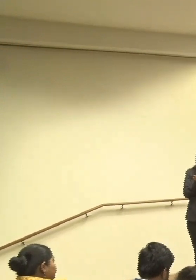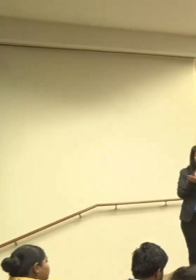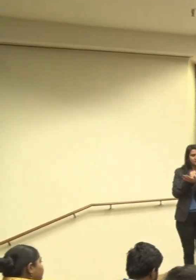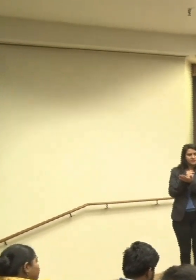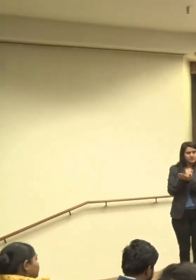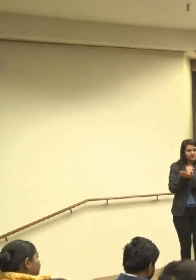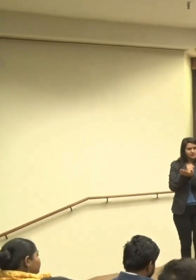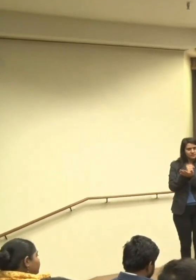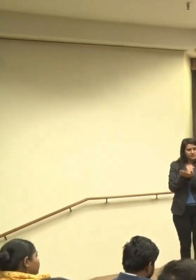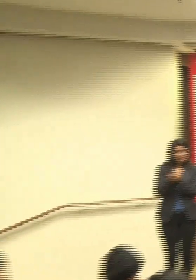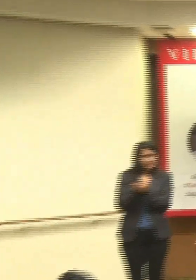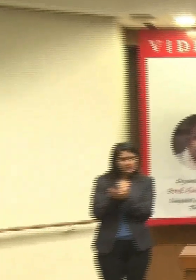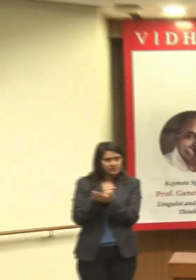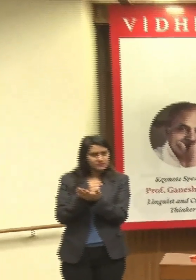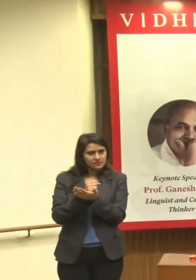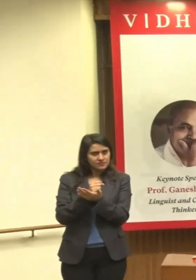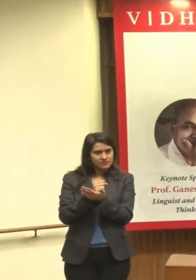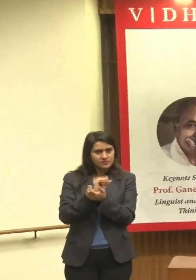any